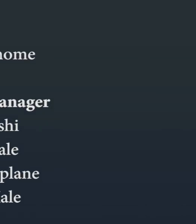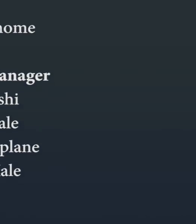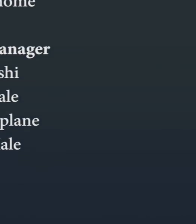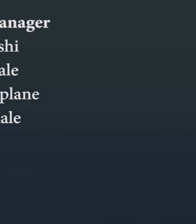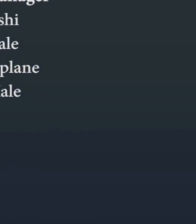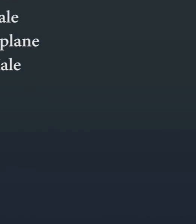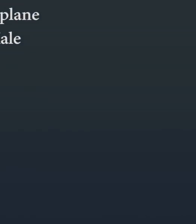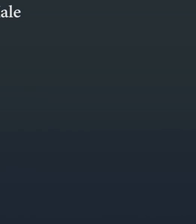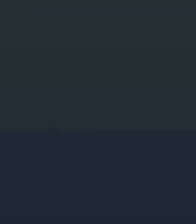Dust